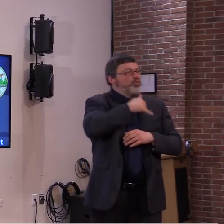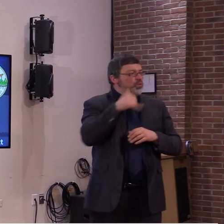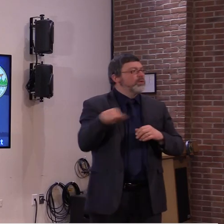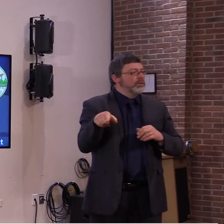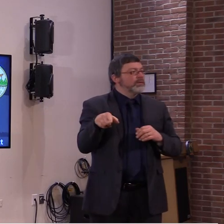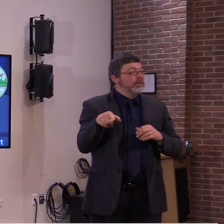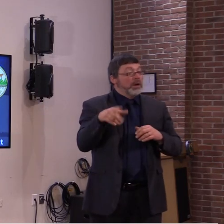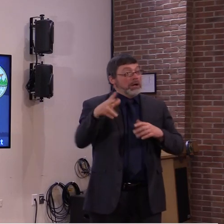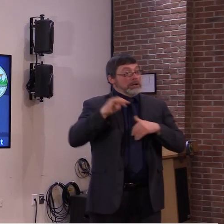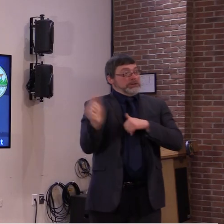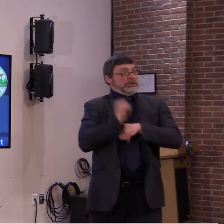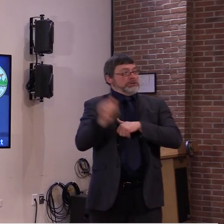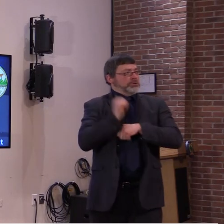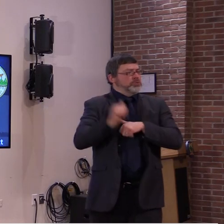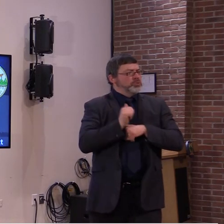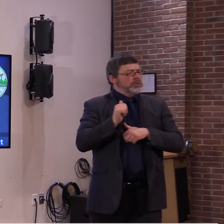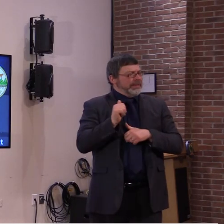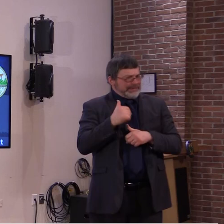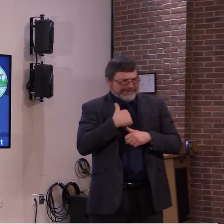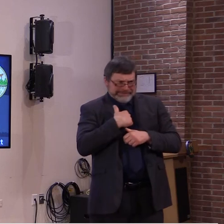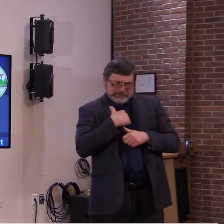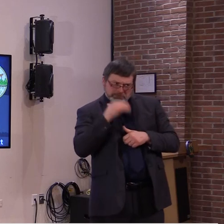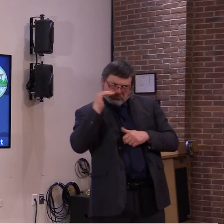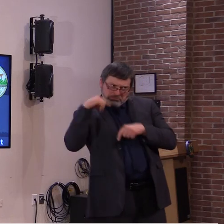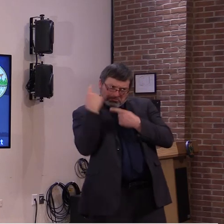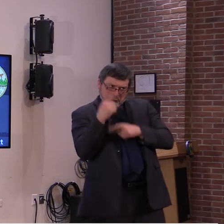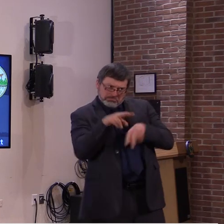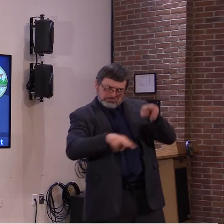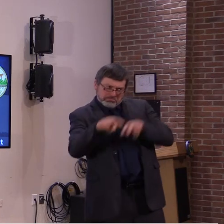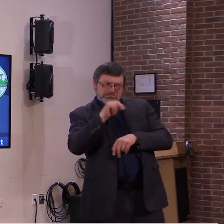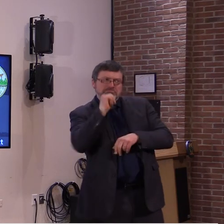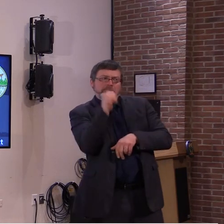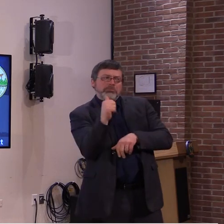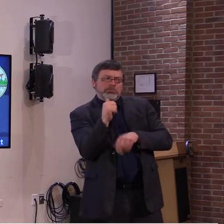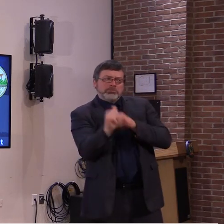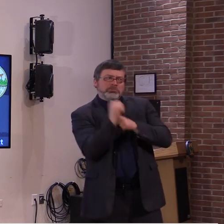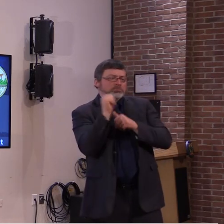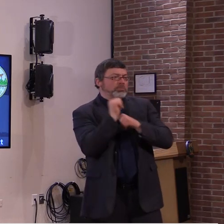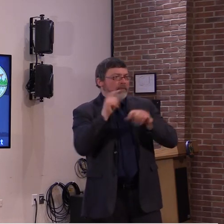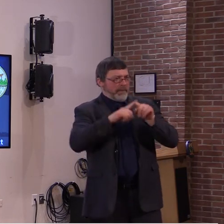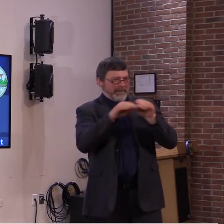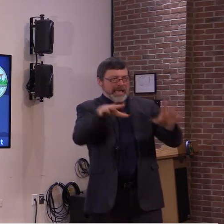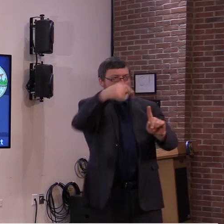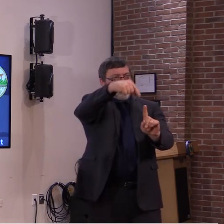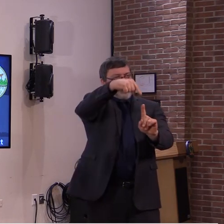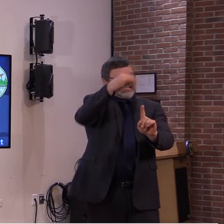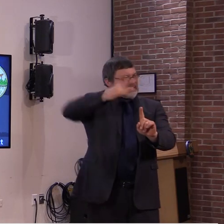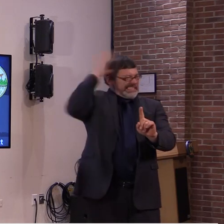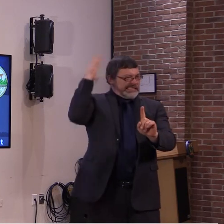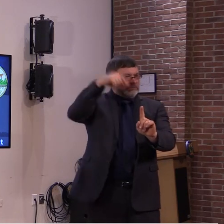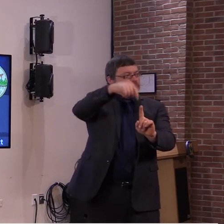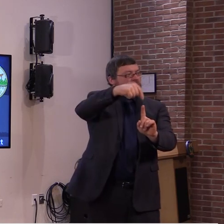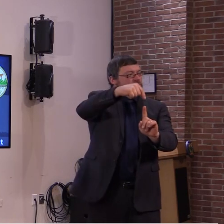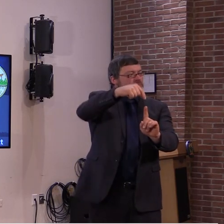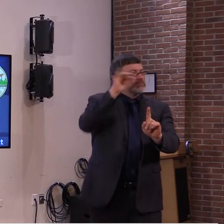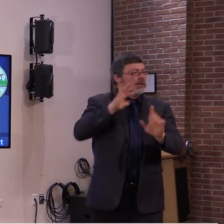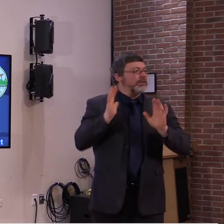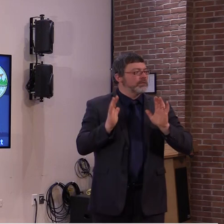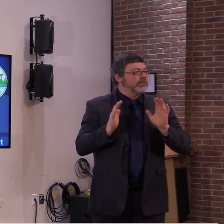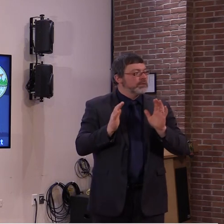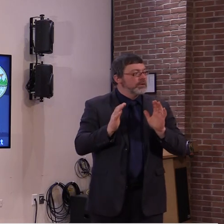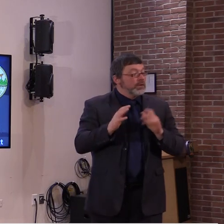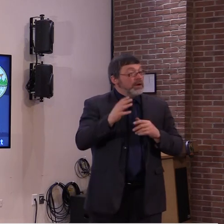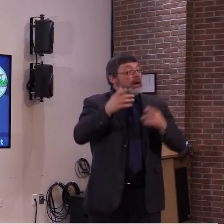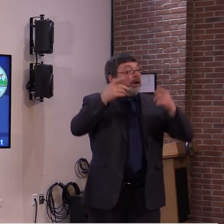will mean we have to redouble our efforts to keep distanced and masked, and that more of the population may